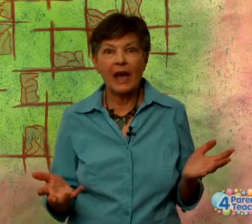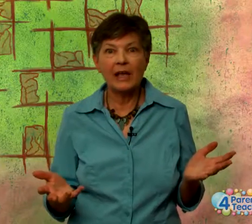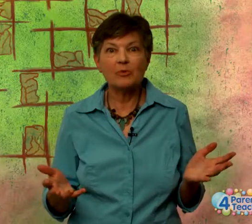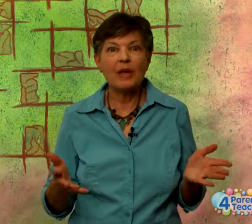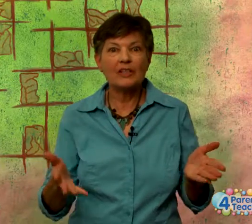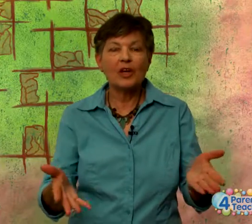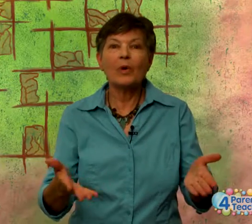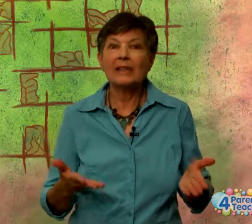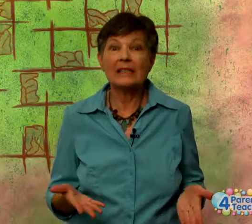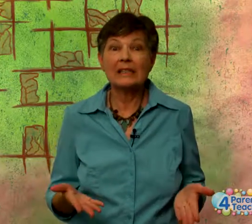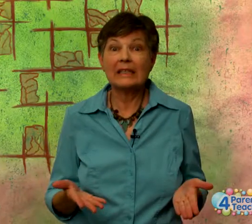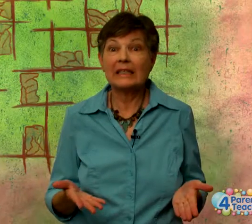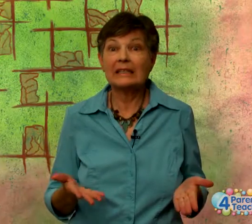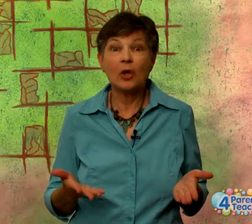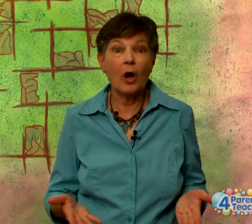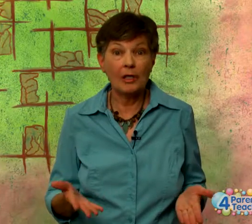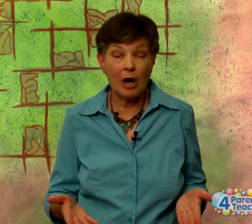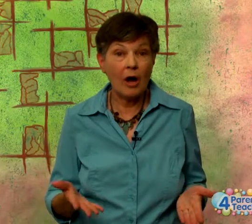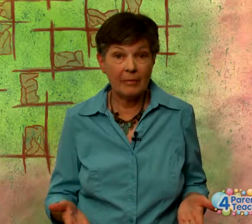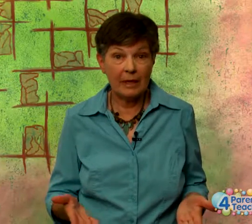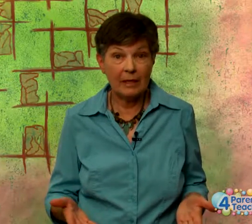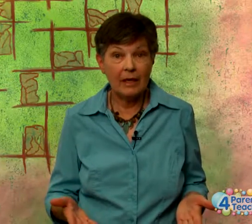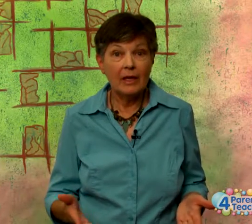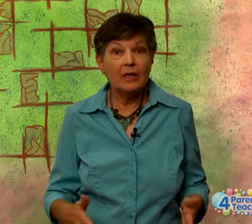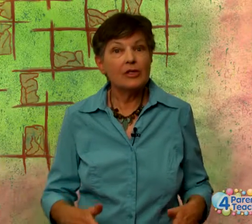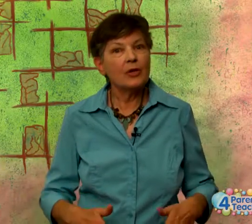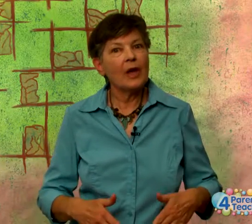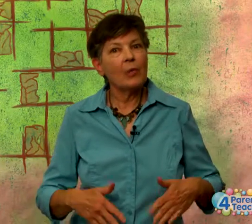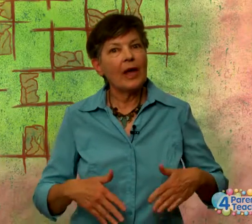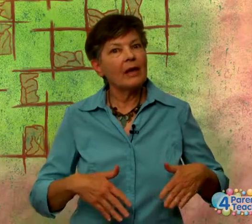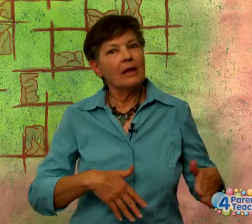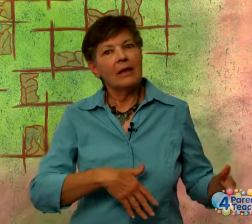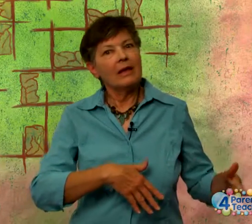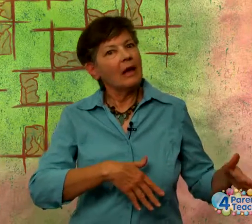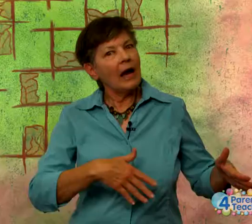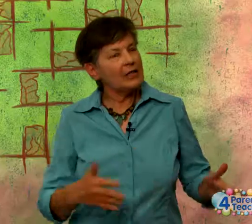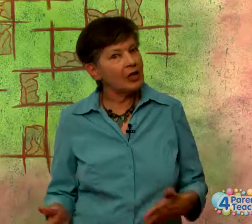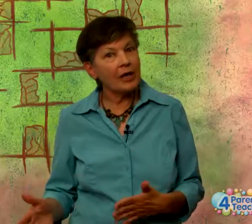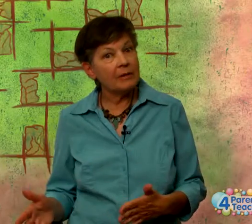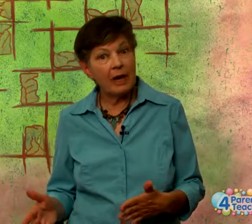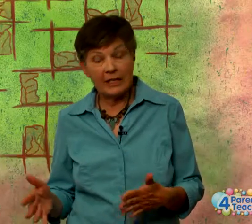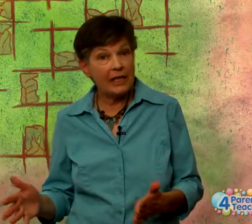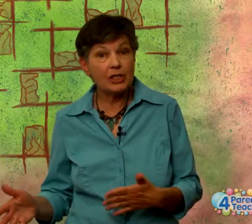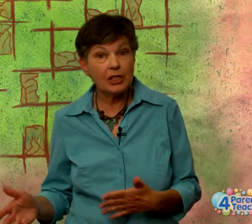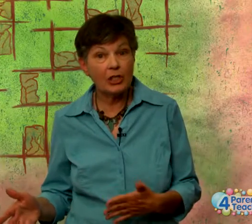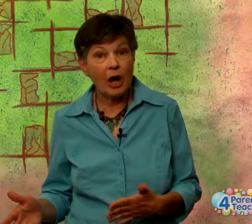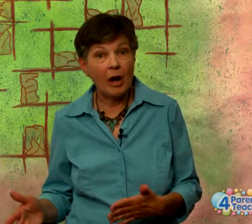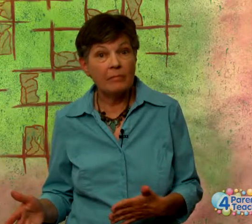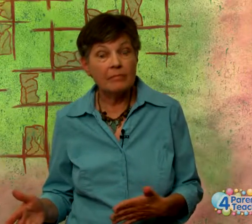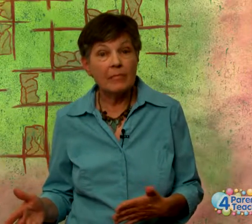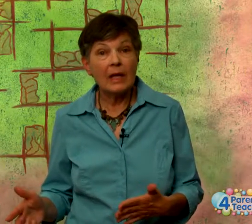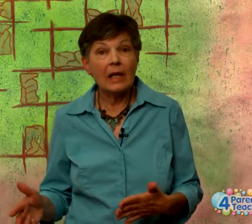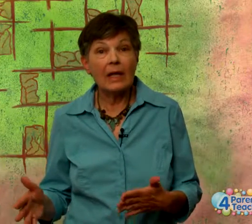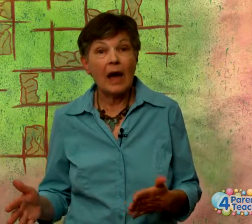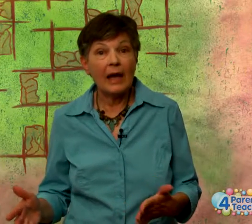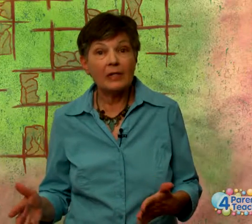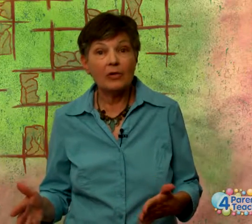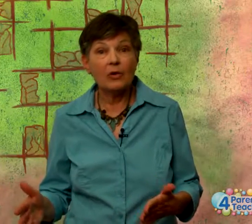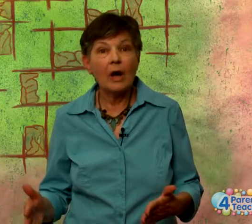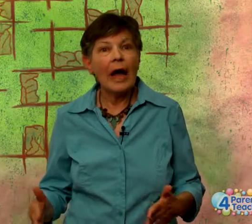signs based on what these little kids taught me, so that when I started my teaching job in a high school, I